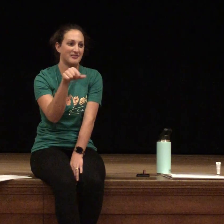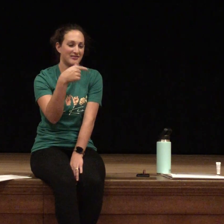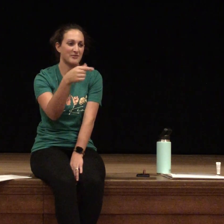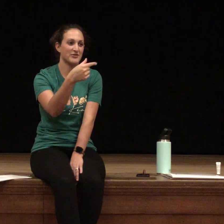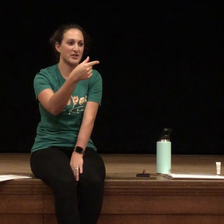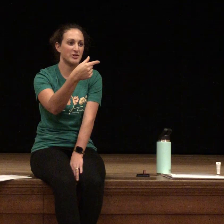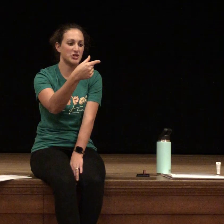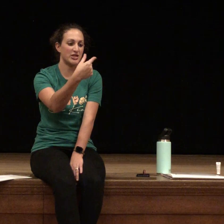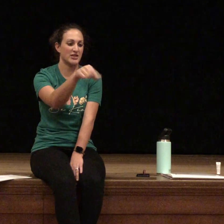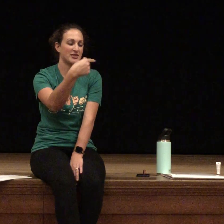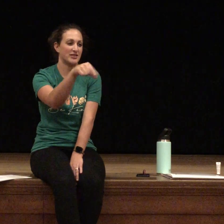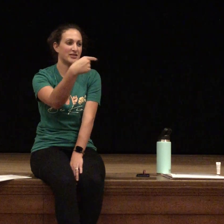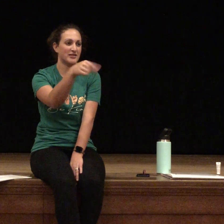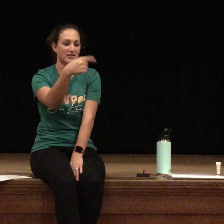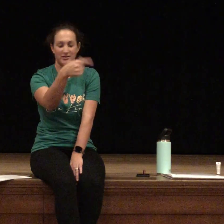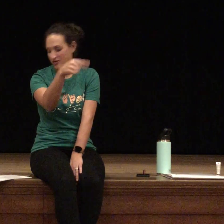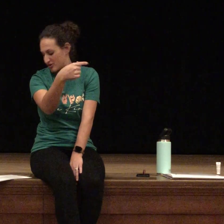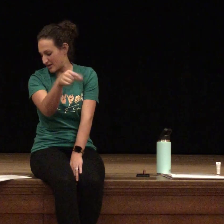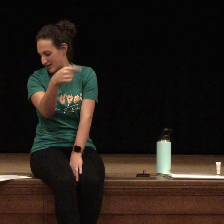Yep, so it's going to be a G. Green.